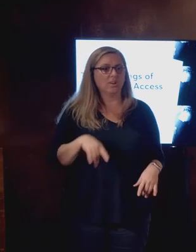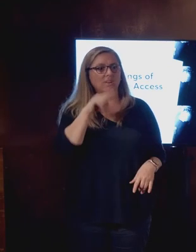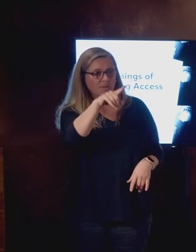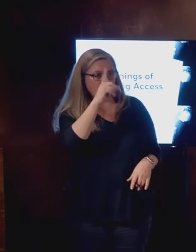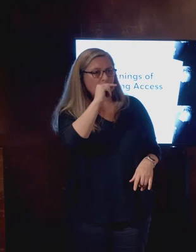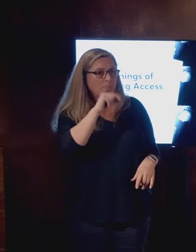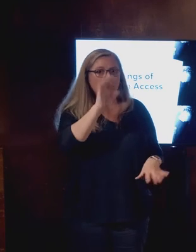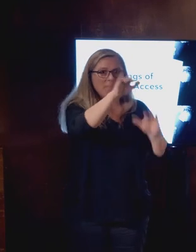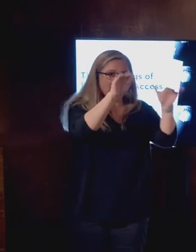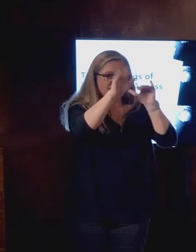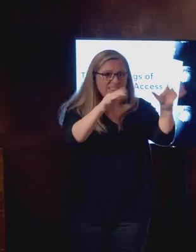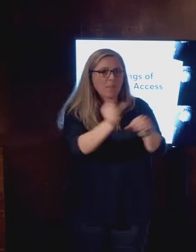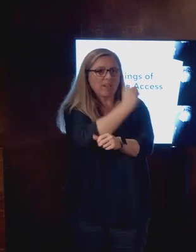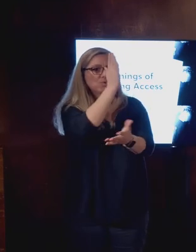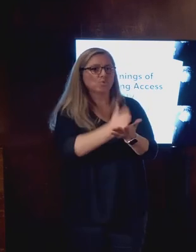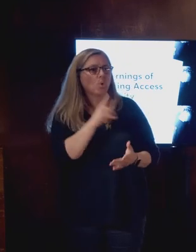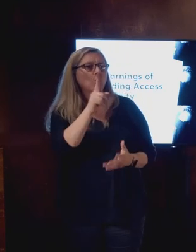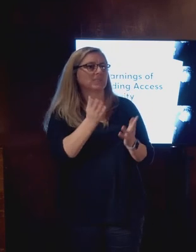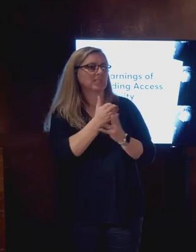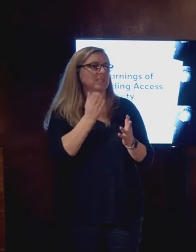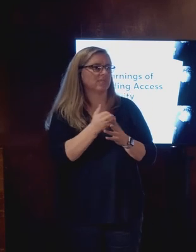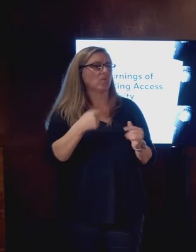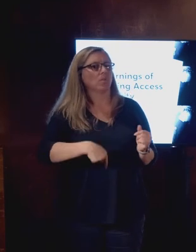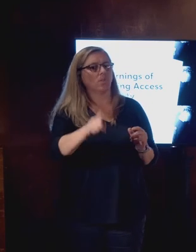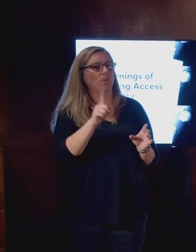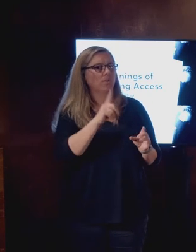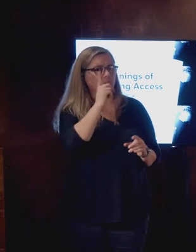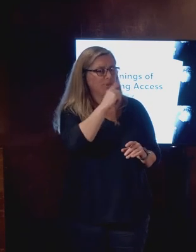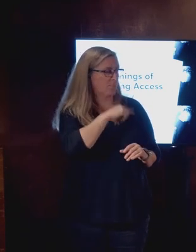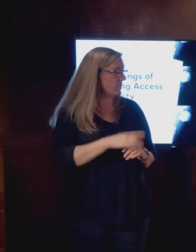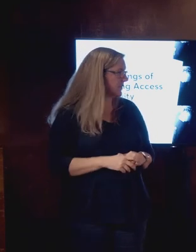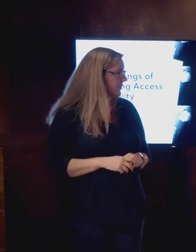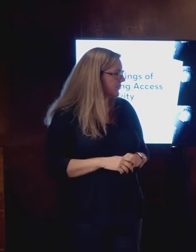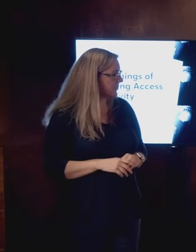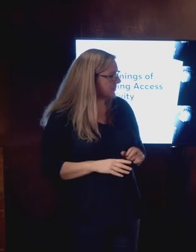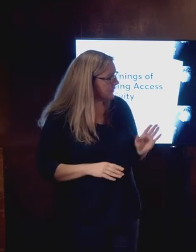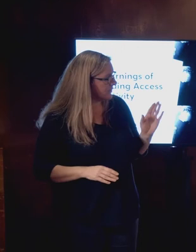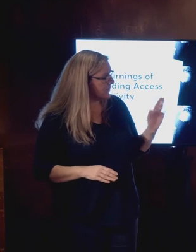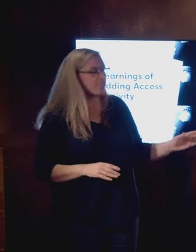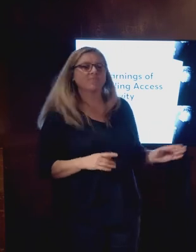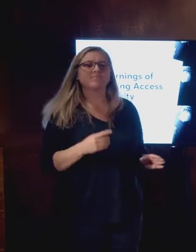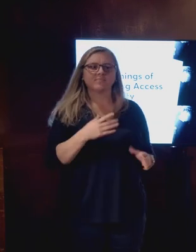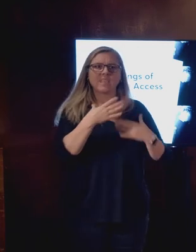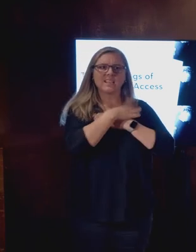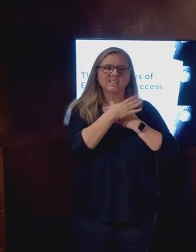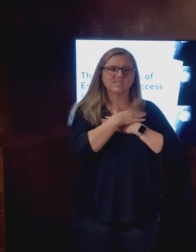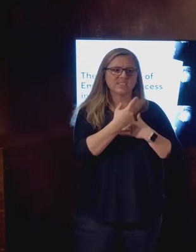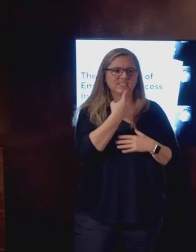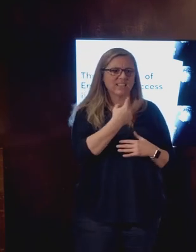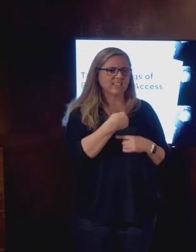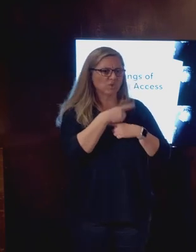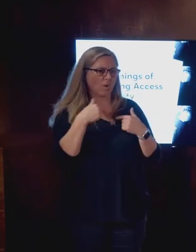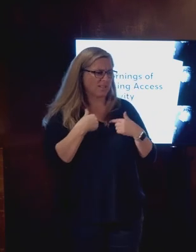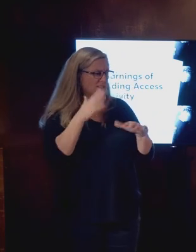I reached out. It was because I made it accessible for people. You've got to do that. I was thinking when Asphyxia said to us about